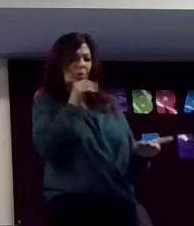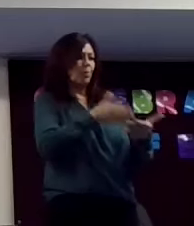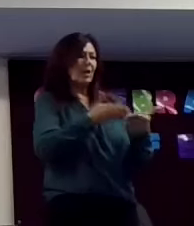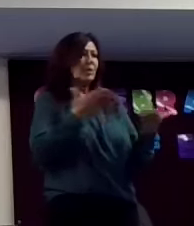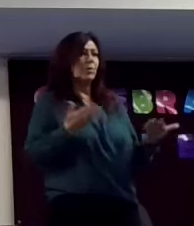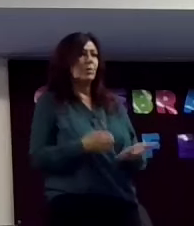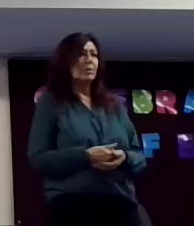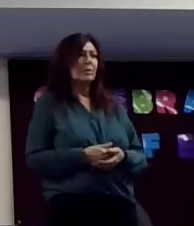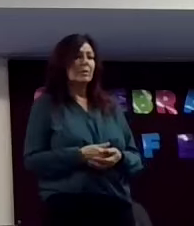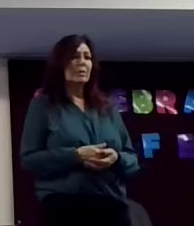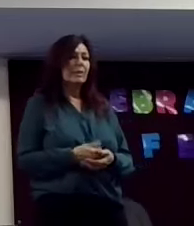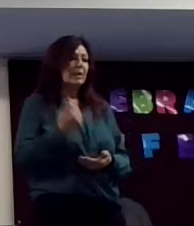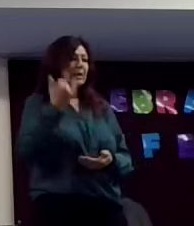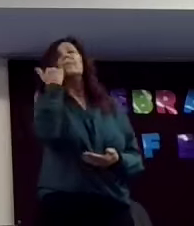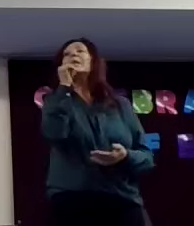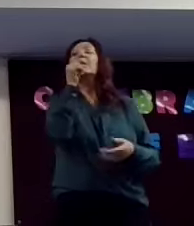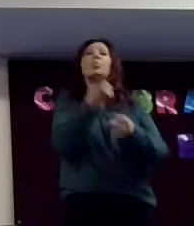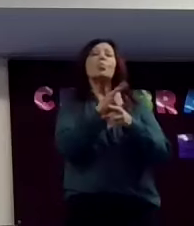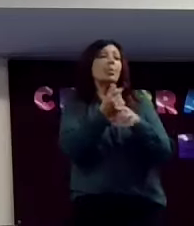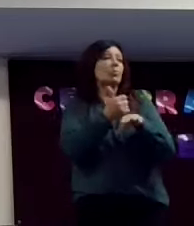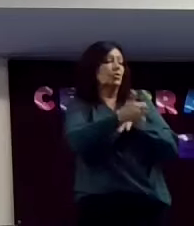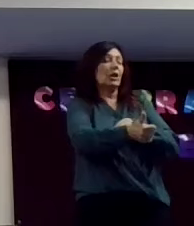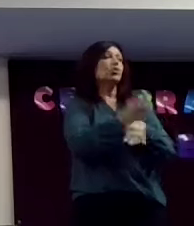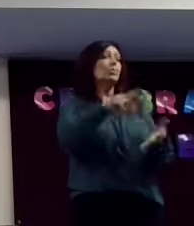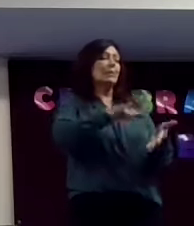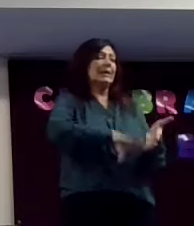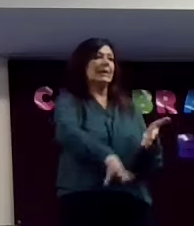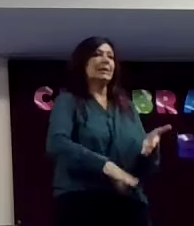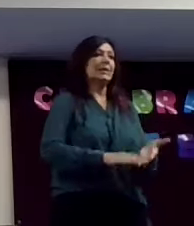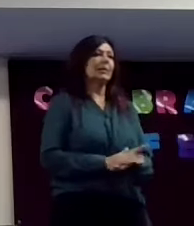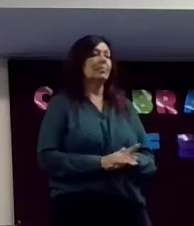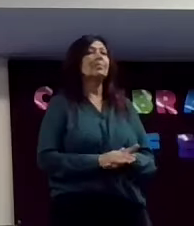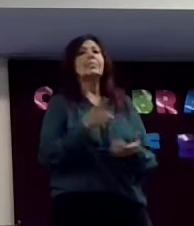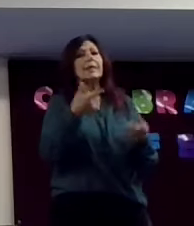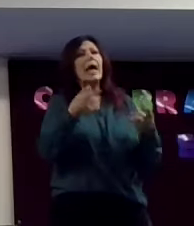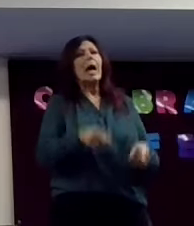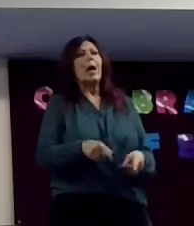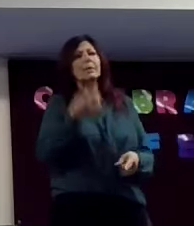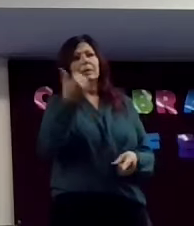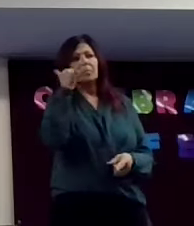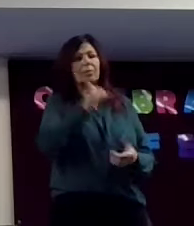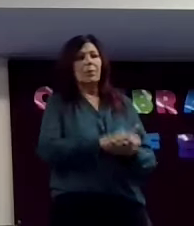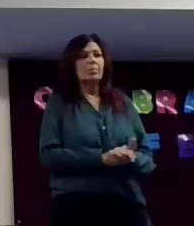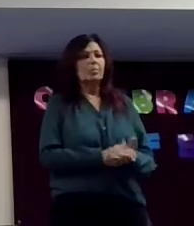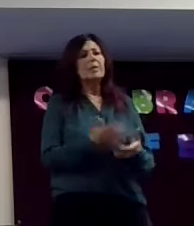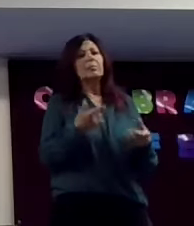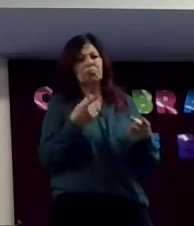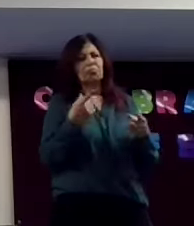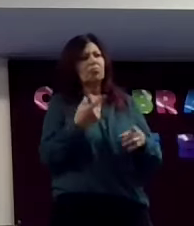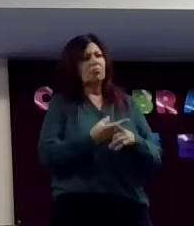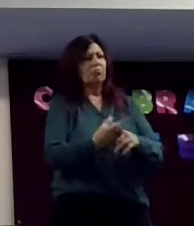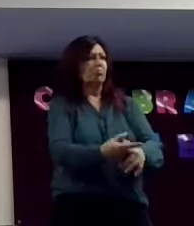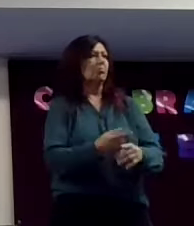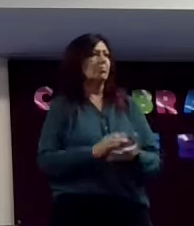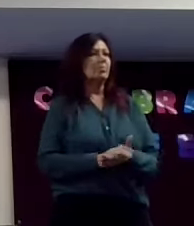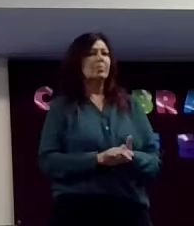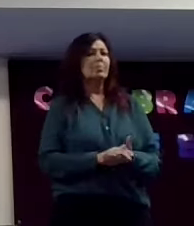prosecute that person. If they're improperly charged, that case should be dismissed. And that happens in Buffalo City Court. It happens on a regular basis.